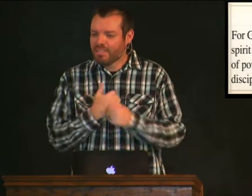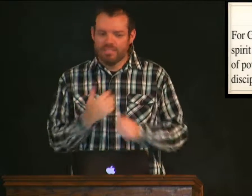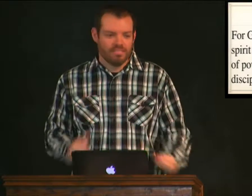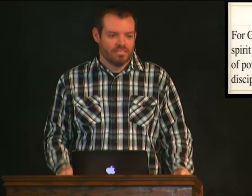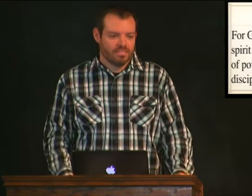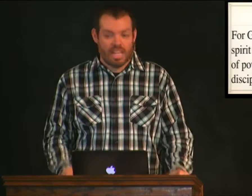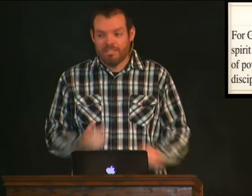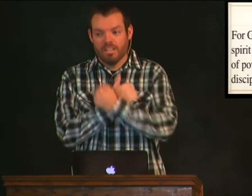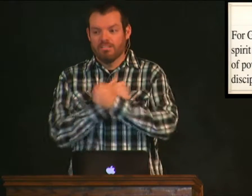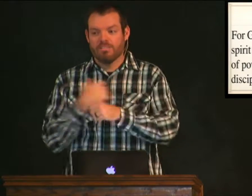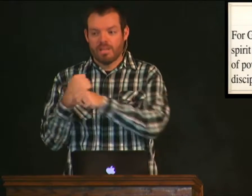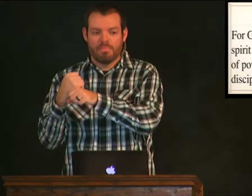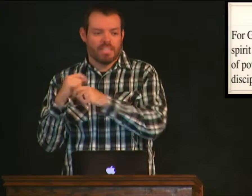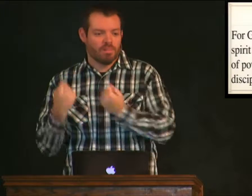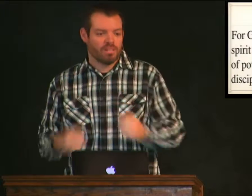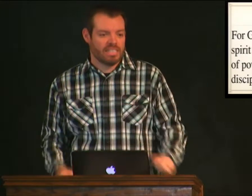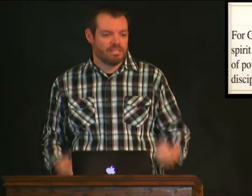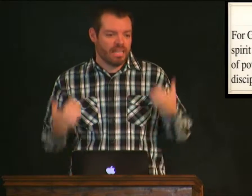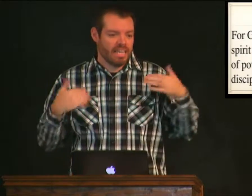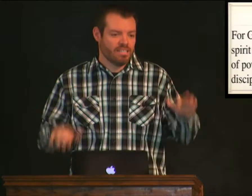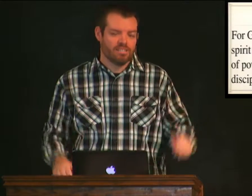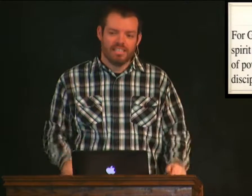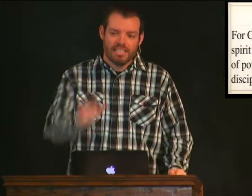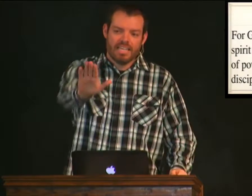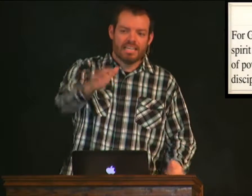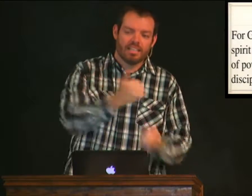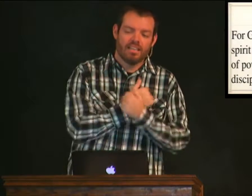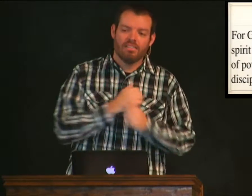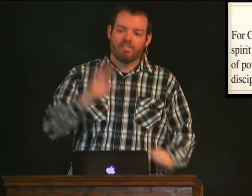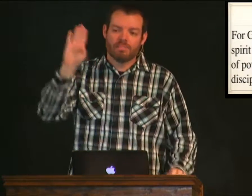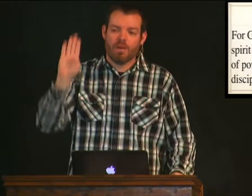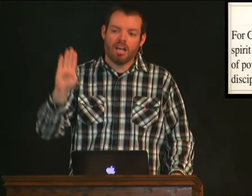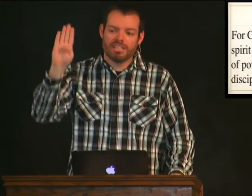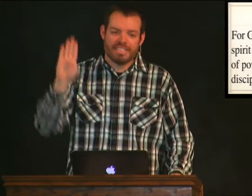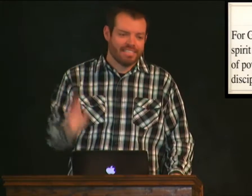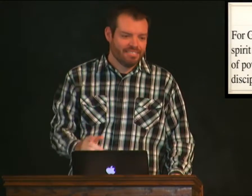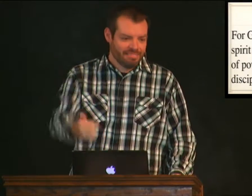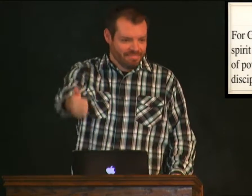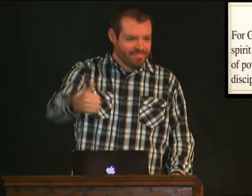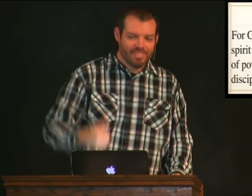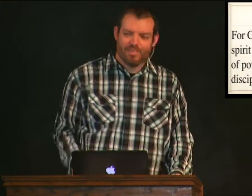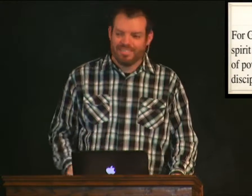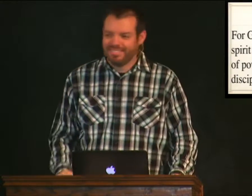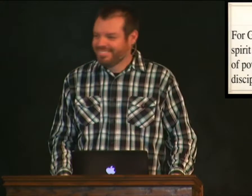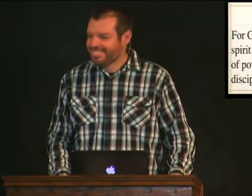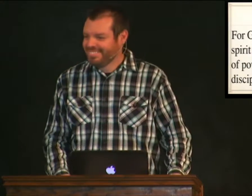You know, we have love. I have love for my baseball team, my Angel. He has his love for his Boston.